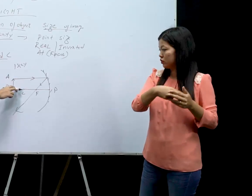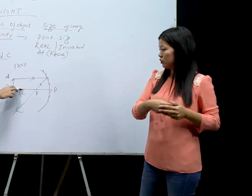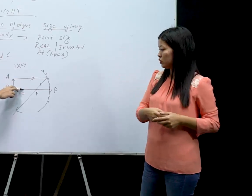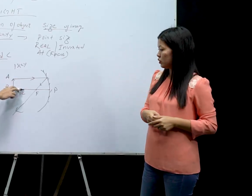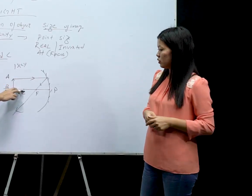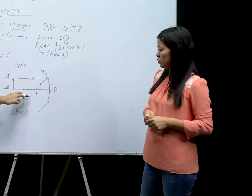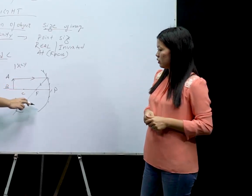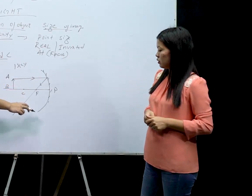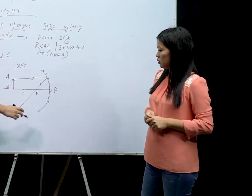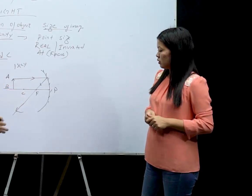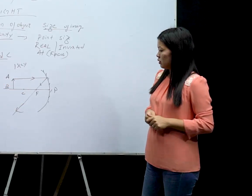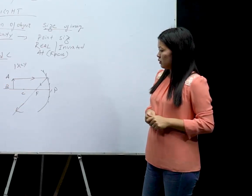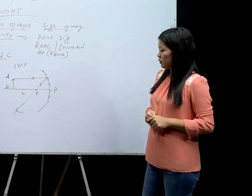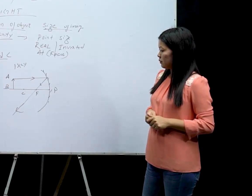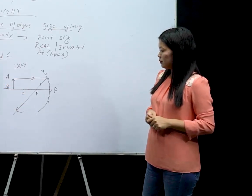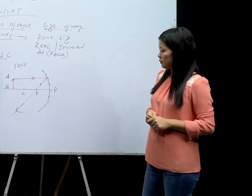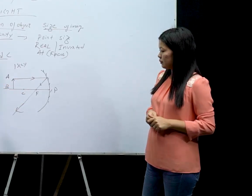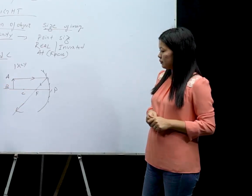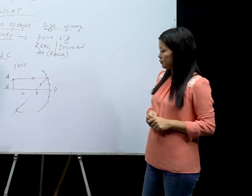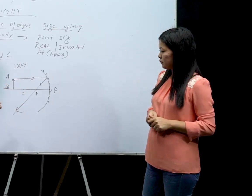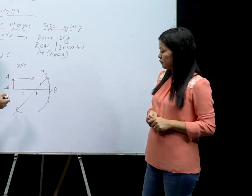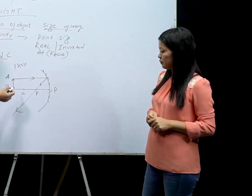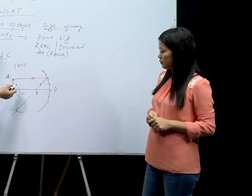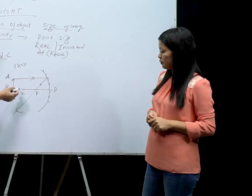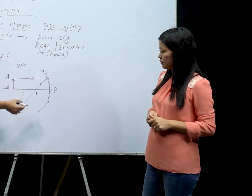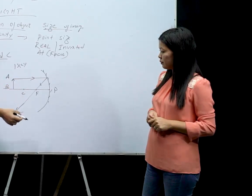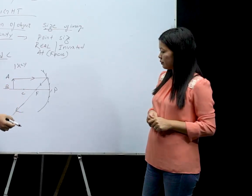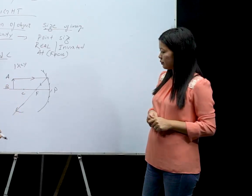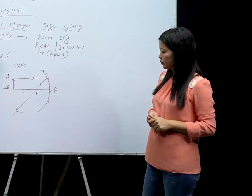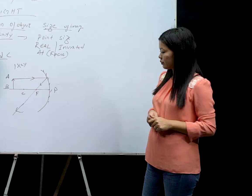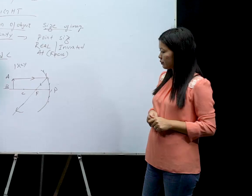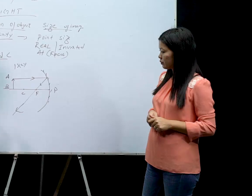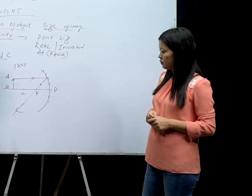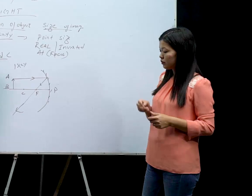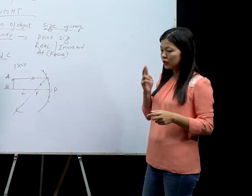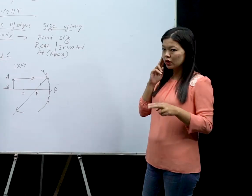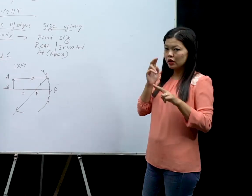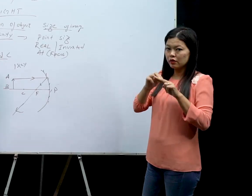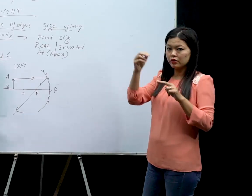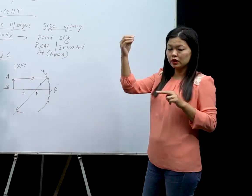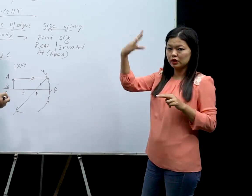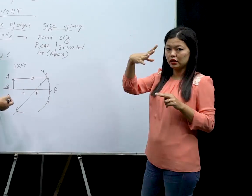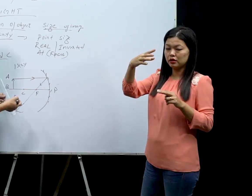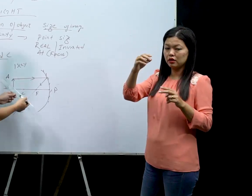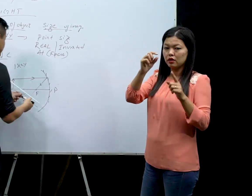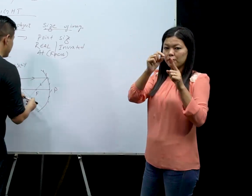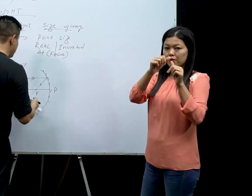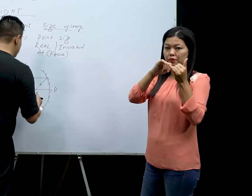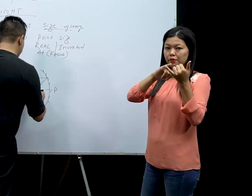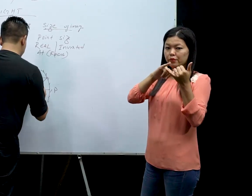of light passes through this C, then it will go back. It will go back to its own place. So now let's apply the third rule.